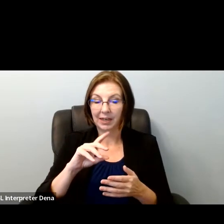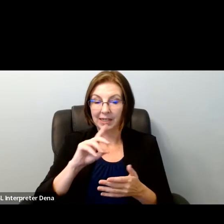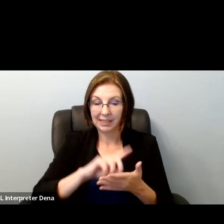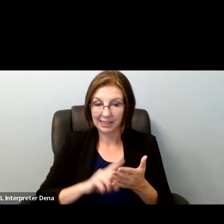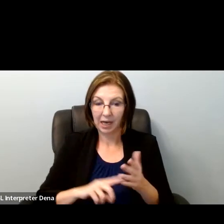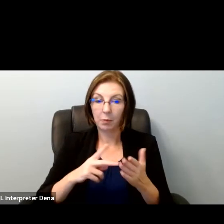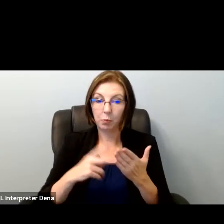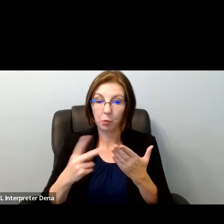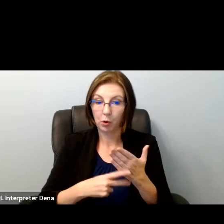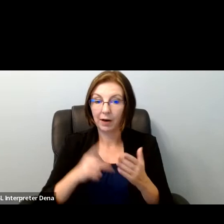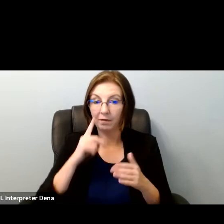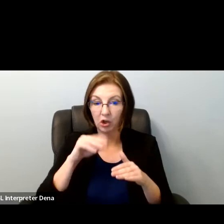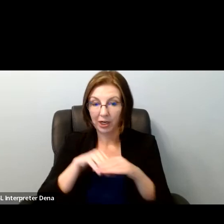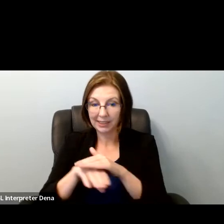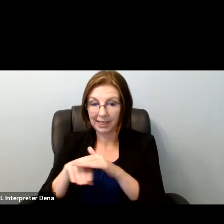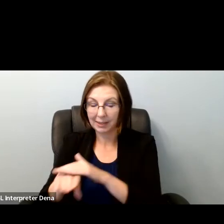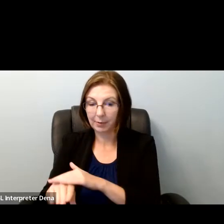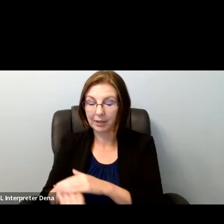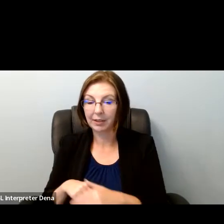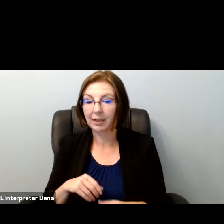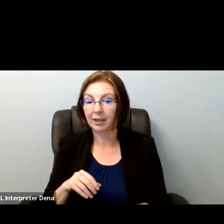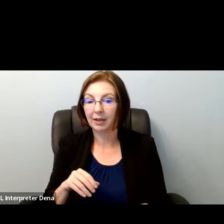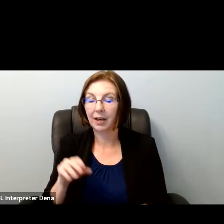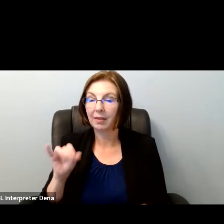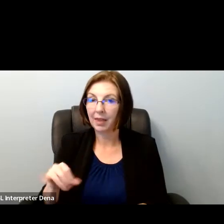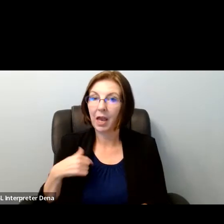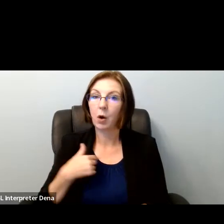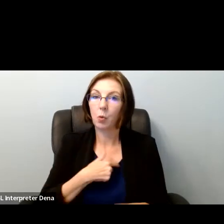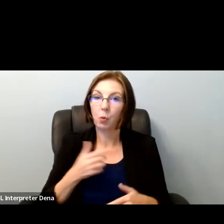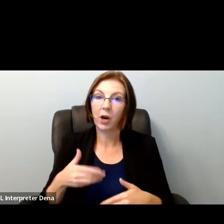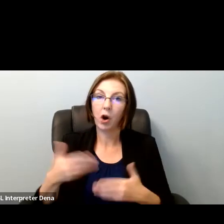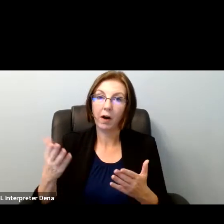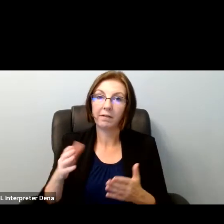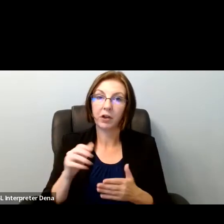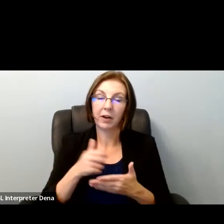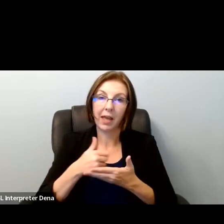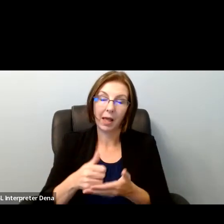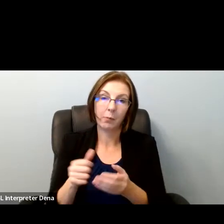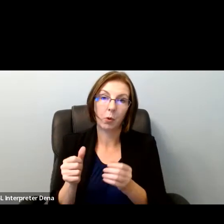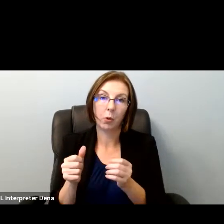accessibility. And that's, we offer that assistance through the